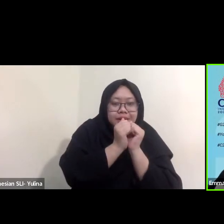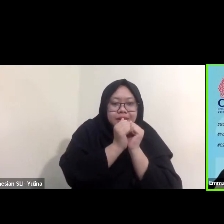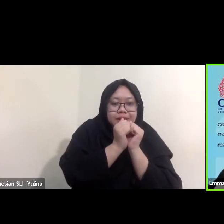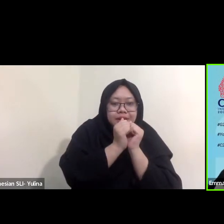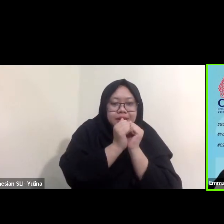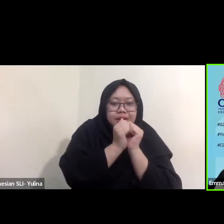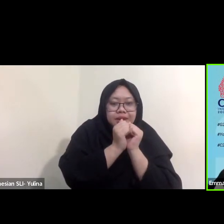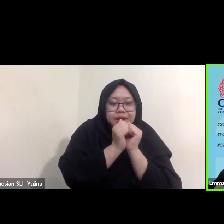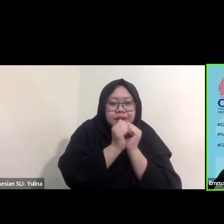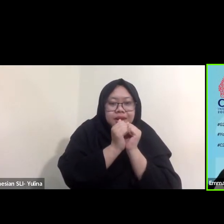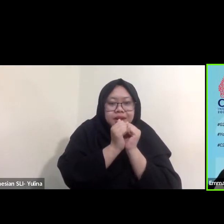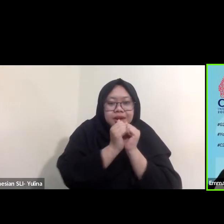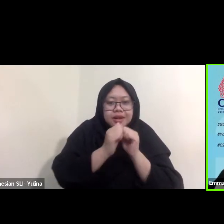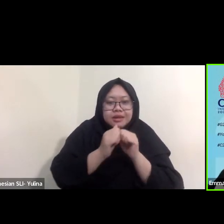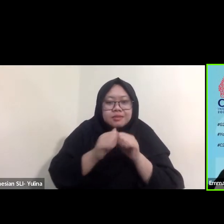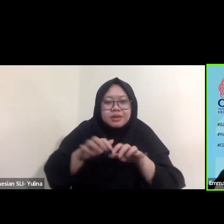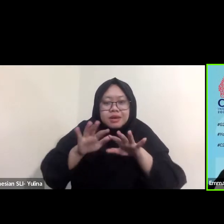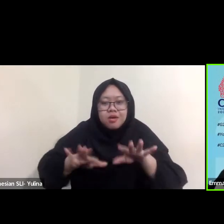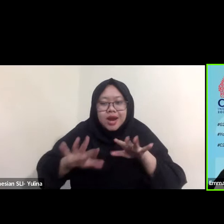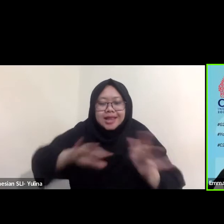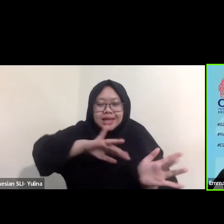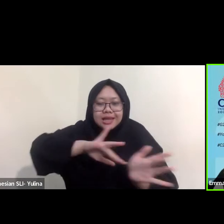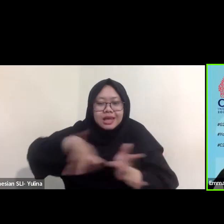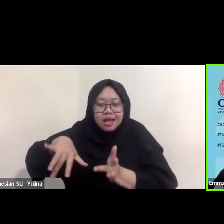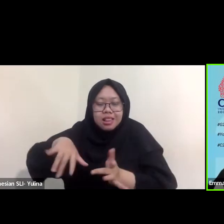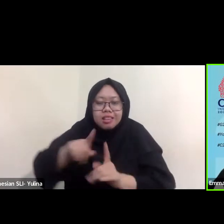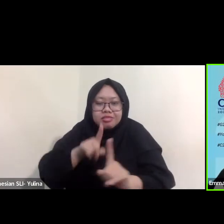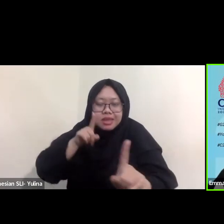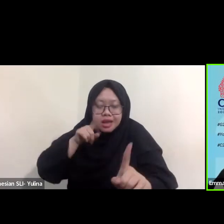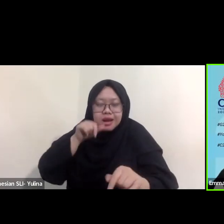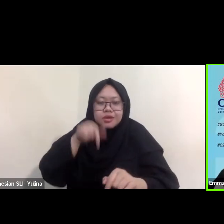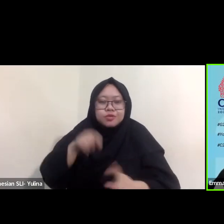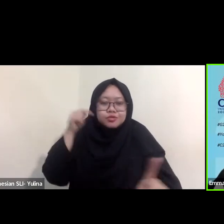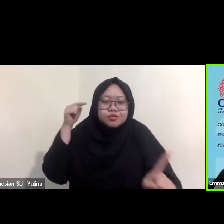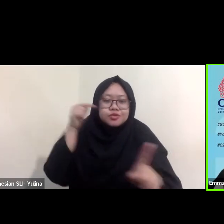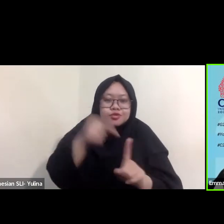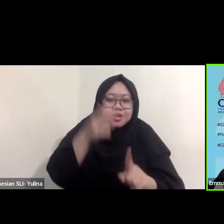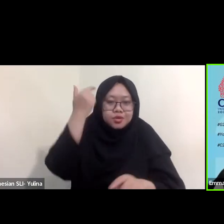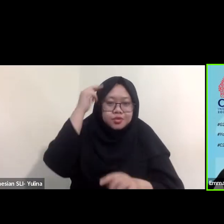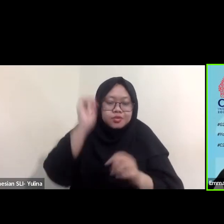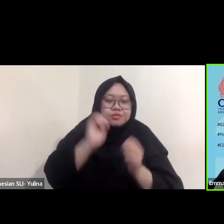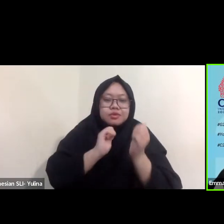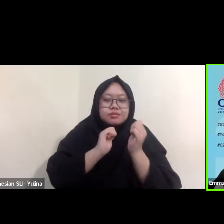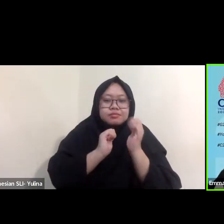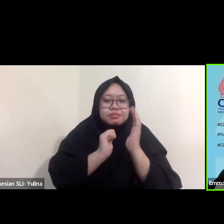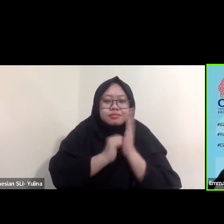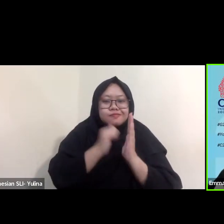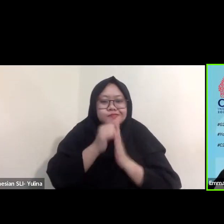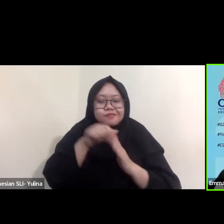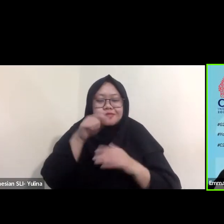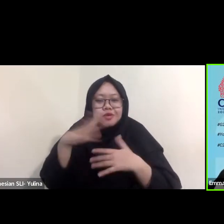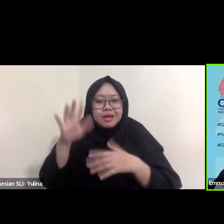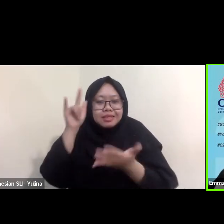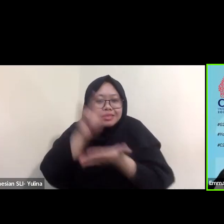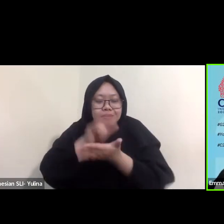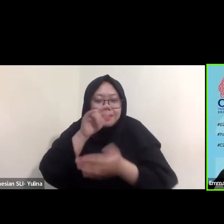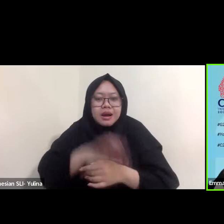goals and the agenda that was set out there. So governments won't be meeting their